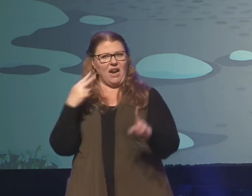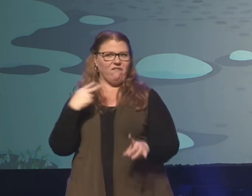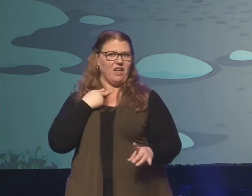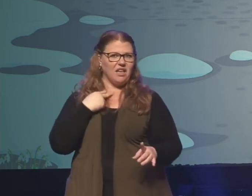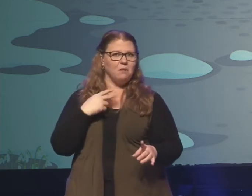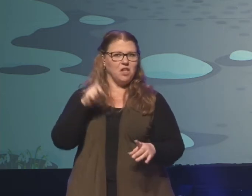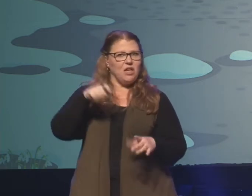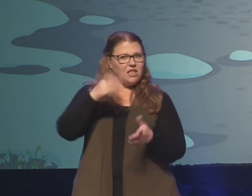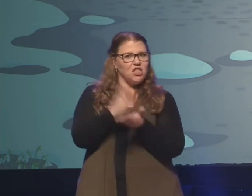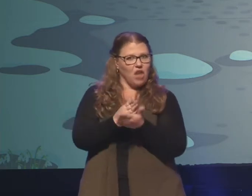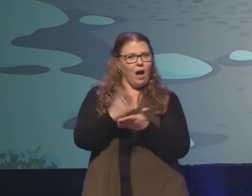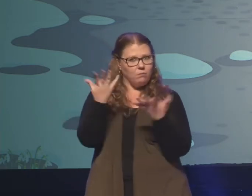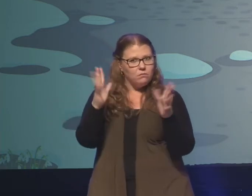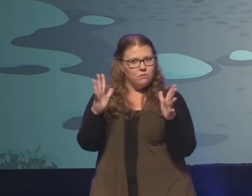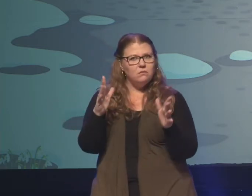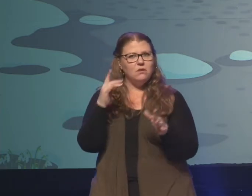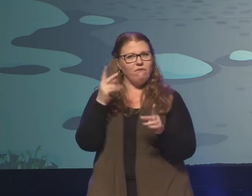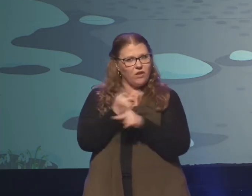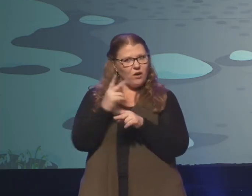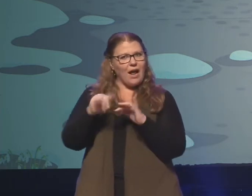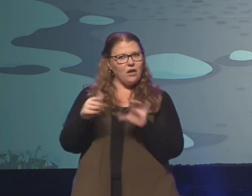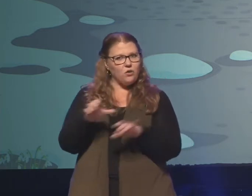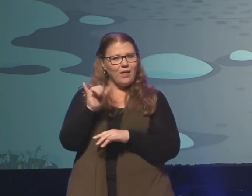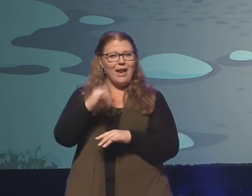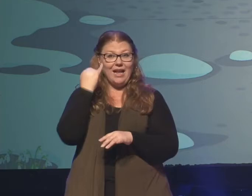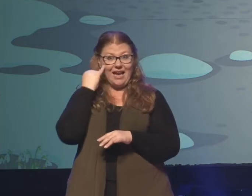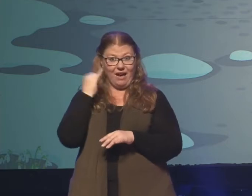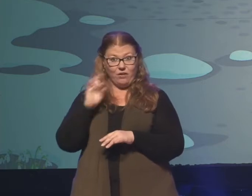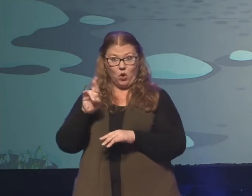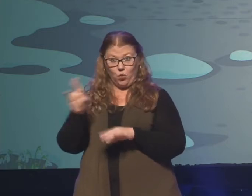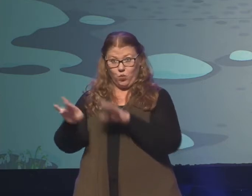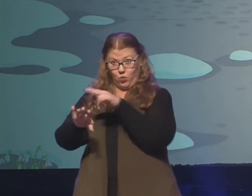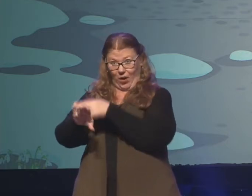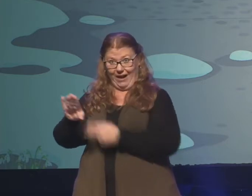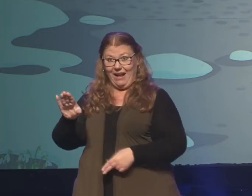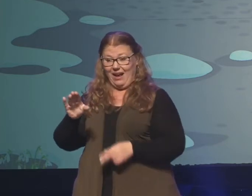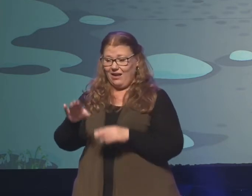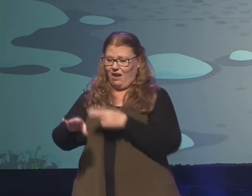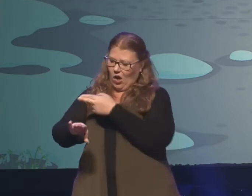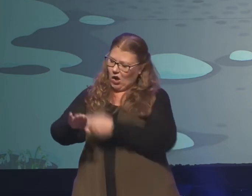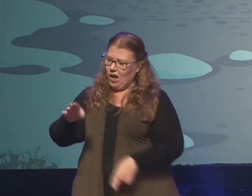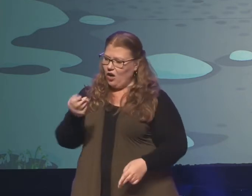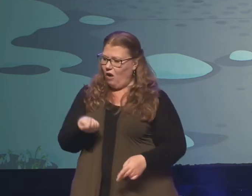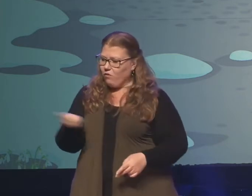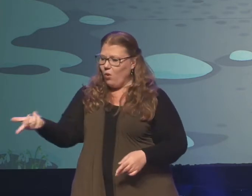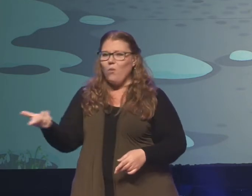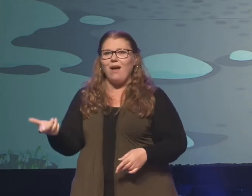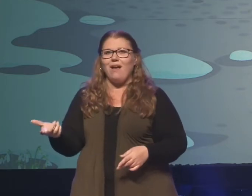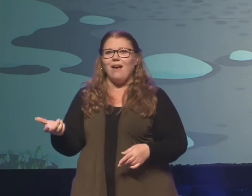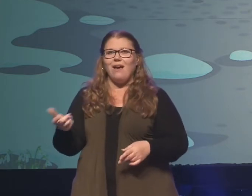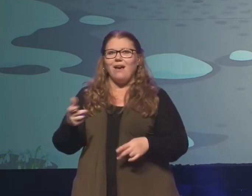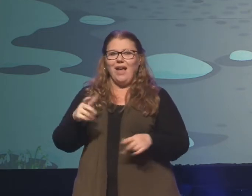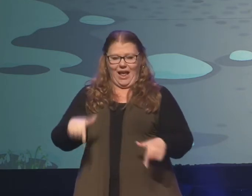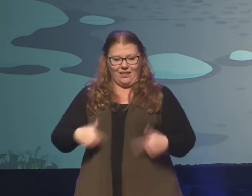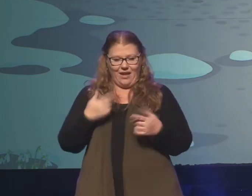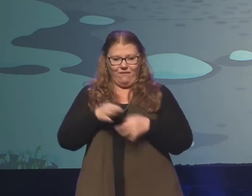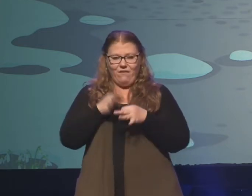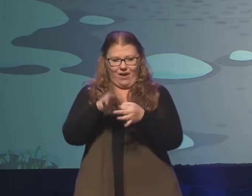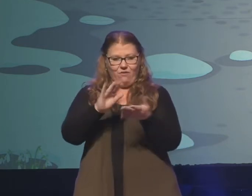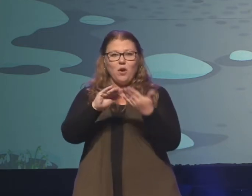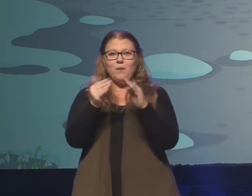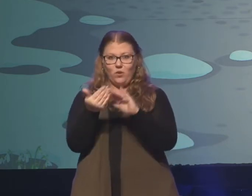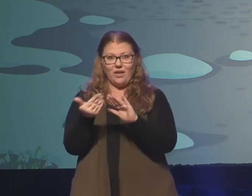victims, you got to stop it. You got to figure out how to do that. And if it's your right hand, better to cut it off and let that be taken out of this city and then live in faithful